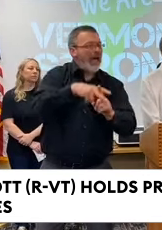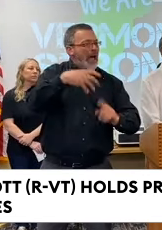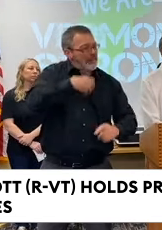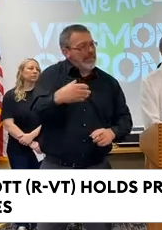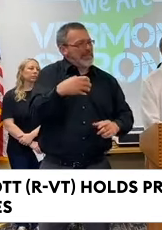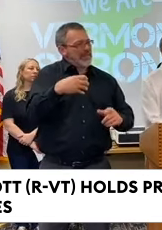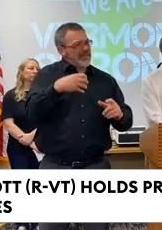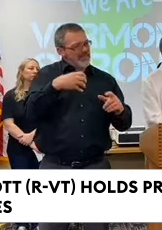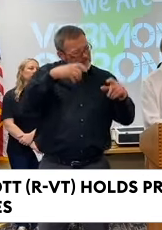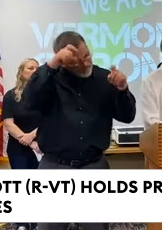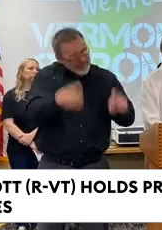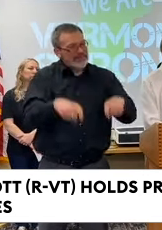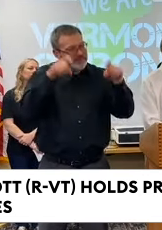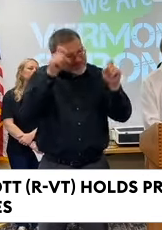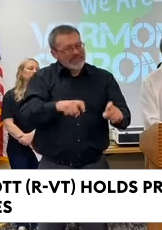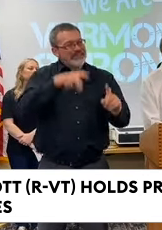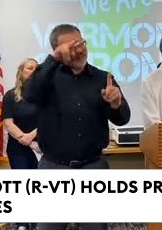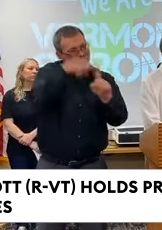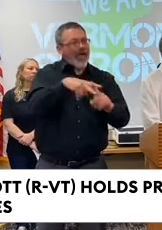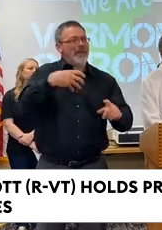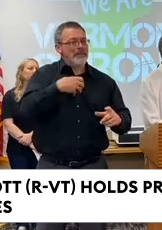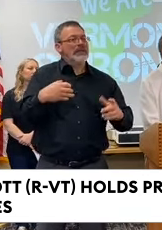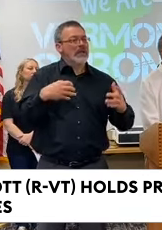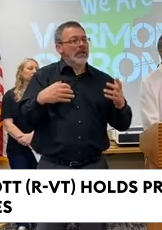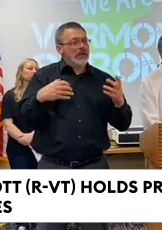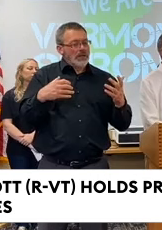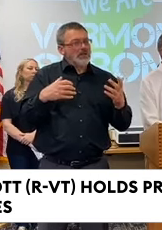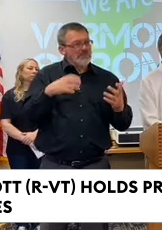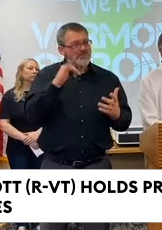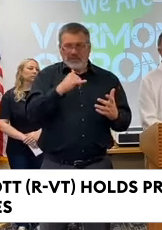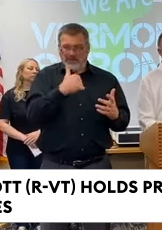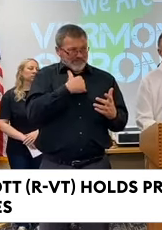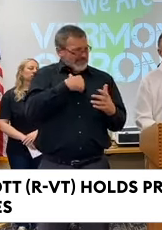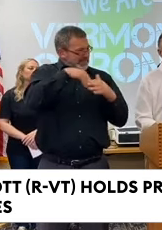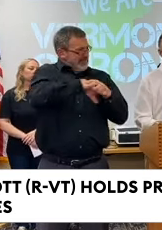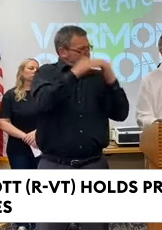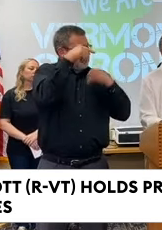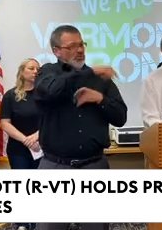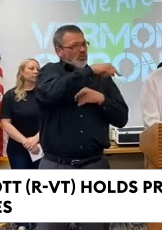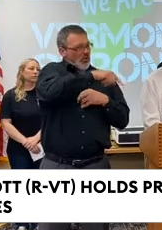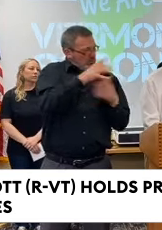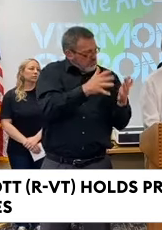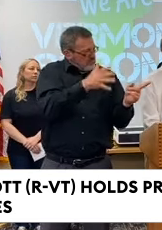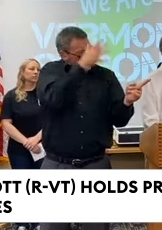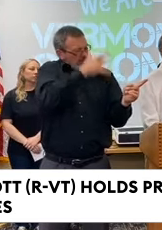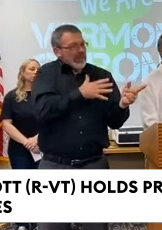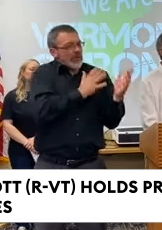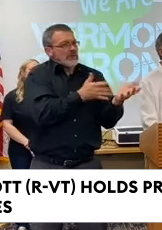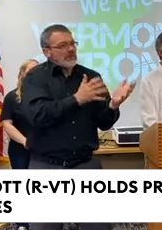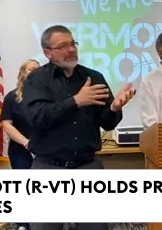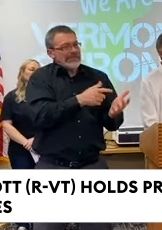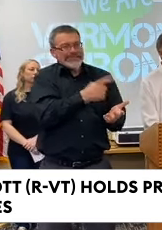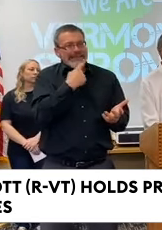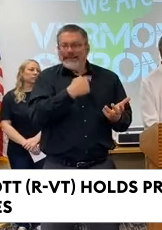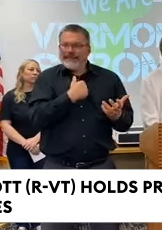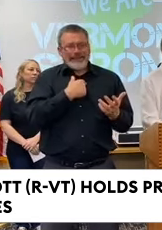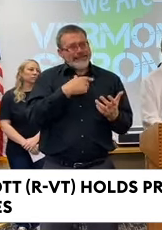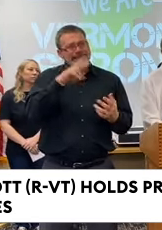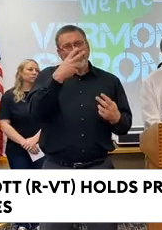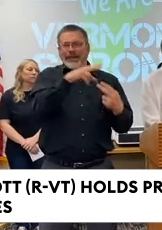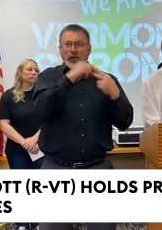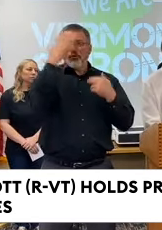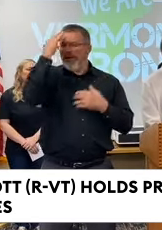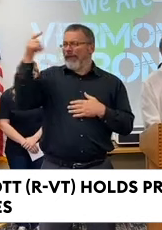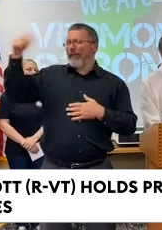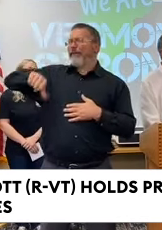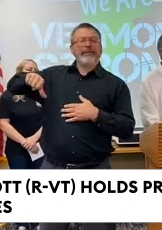the situation when I was in the store and talked to someone who said that they were taking out a loan because they got denied by FEMA. He